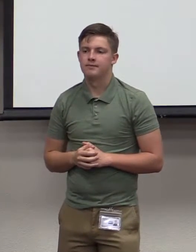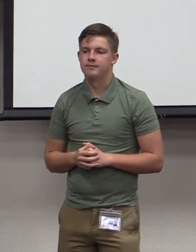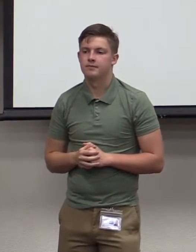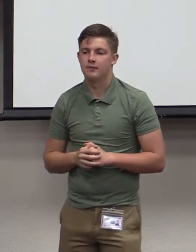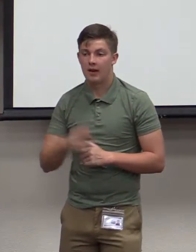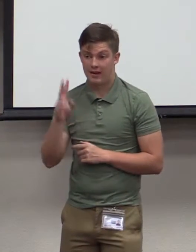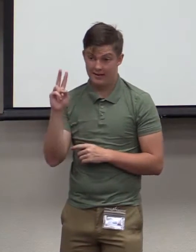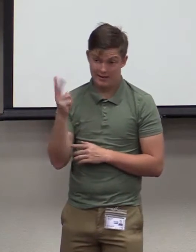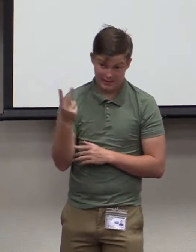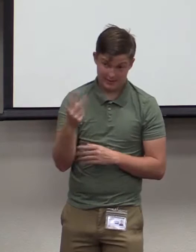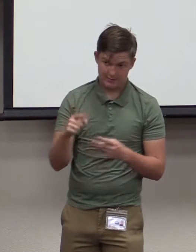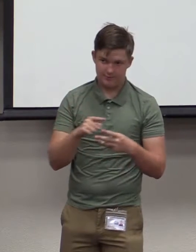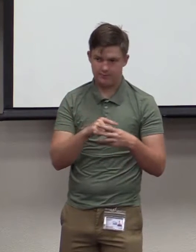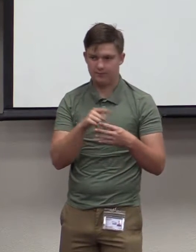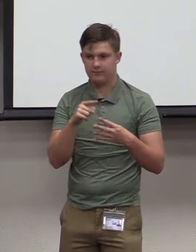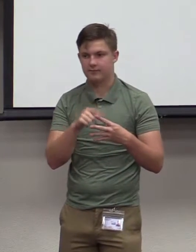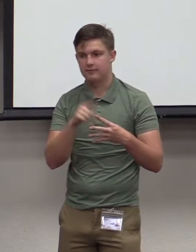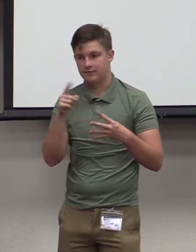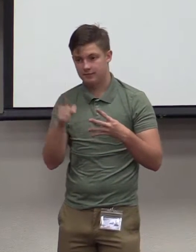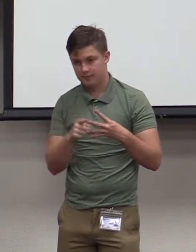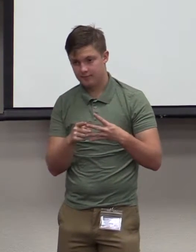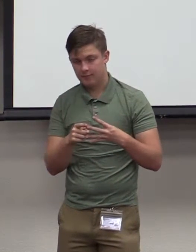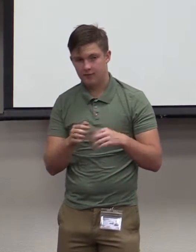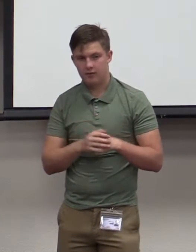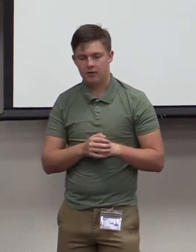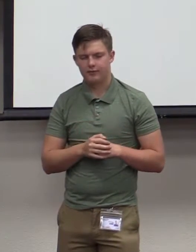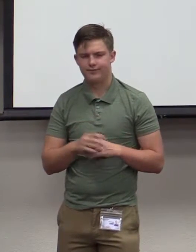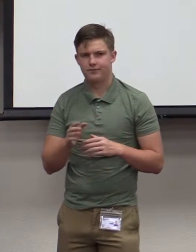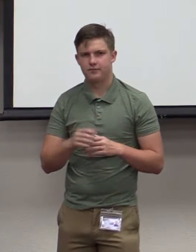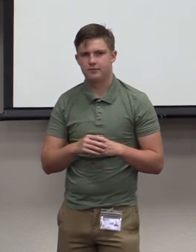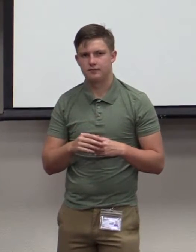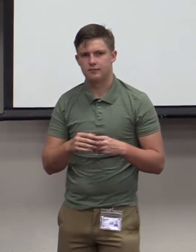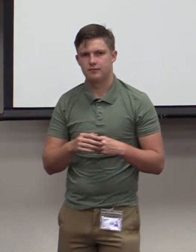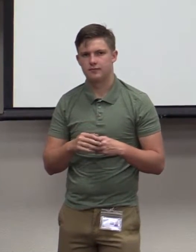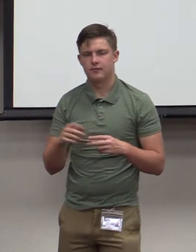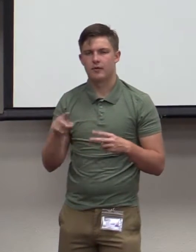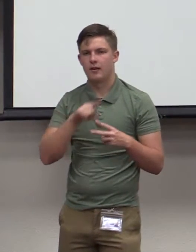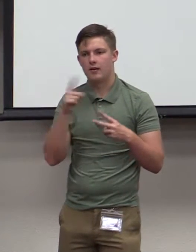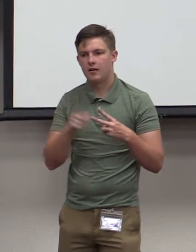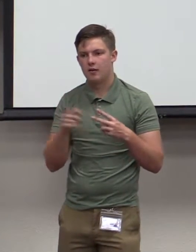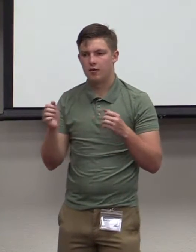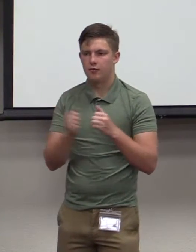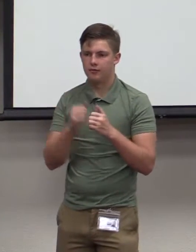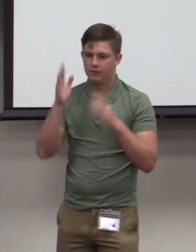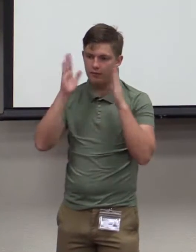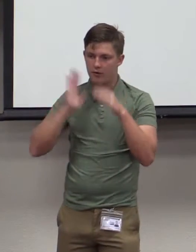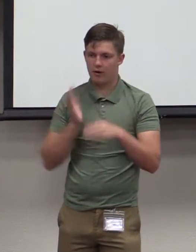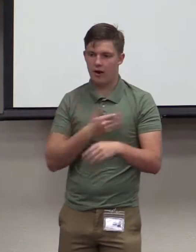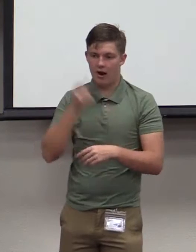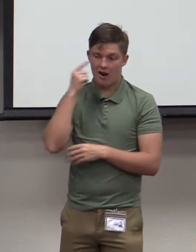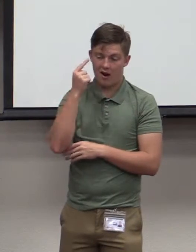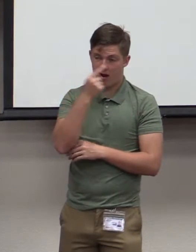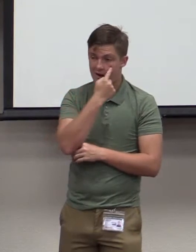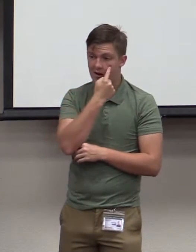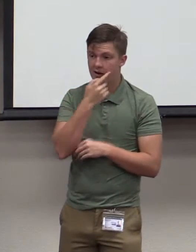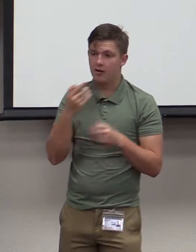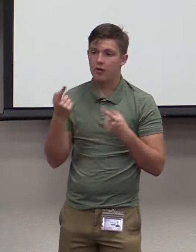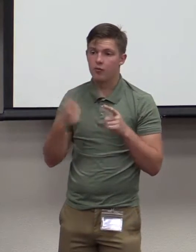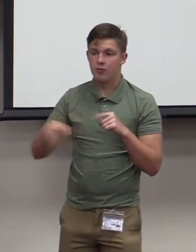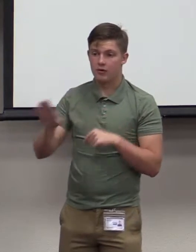And the second thing is focusing our eyes is so often, and I've done this, and maybe you have too, that as soon as you're done with a